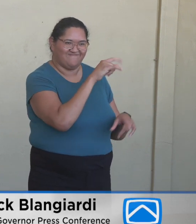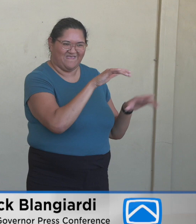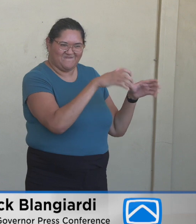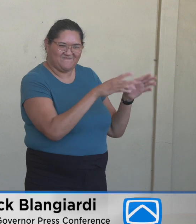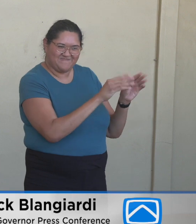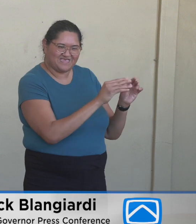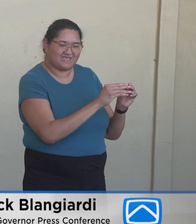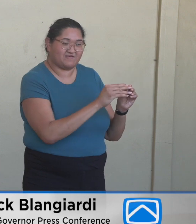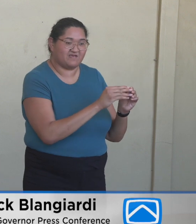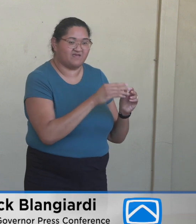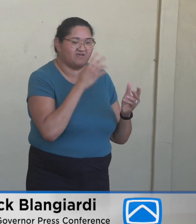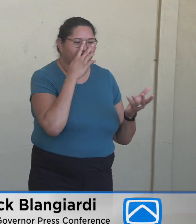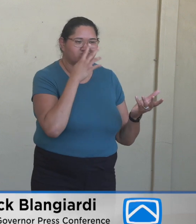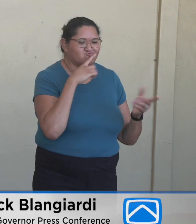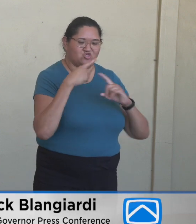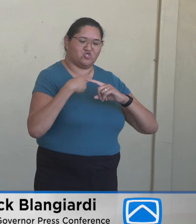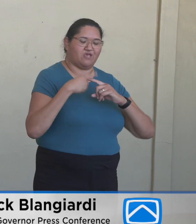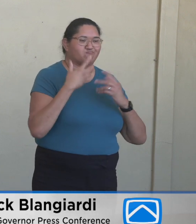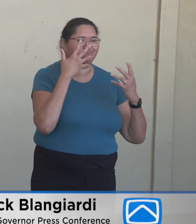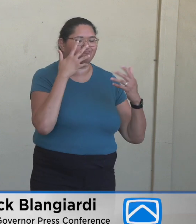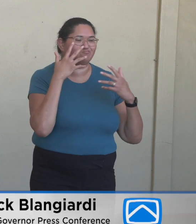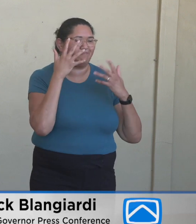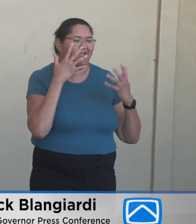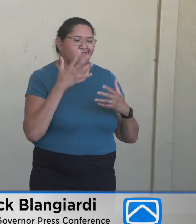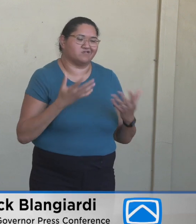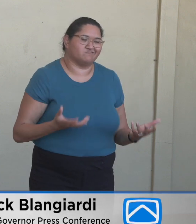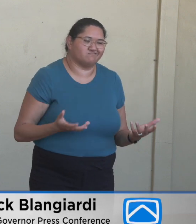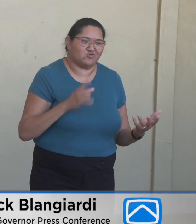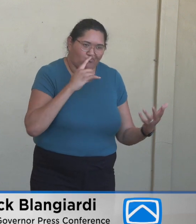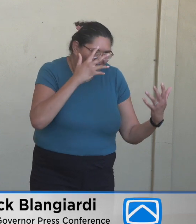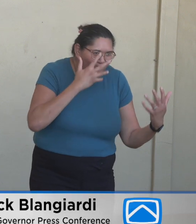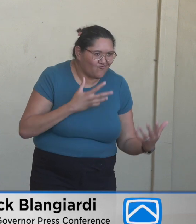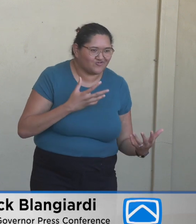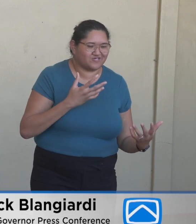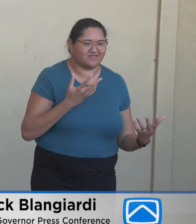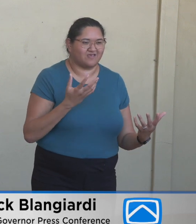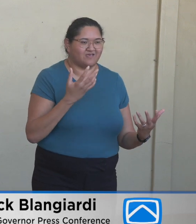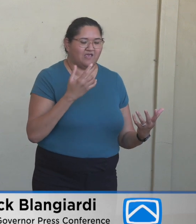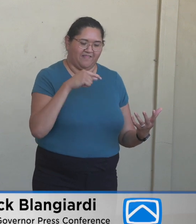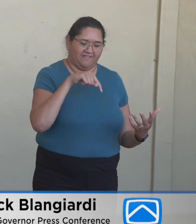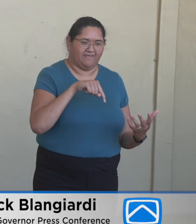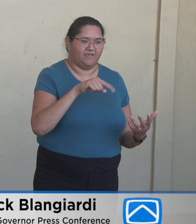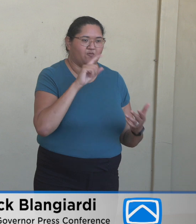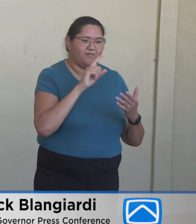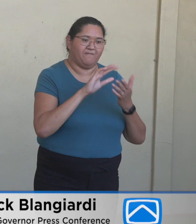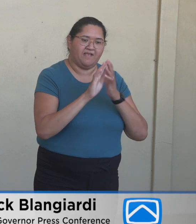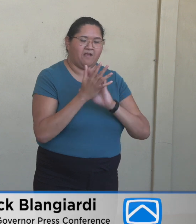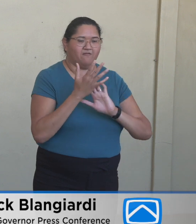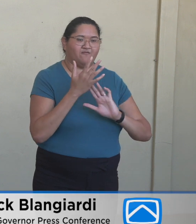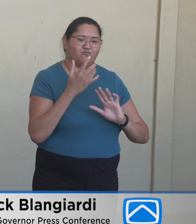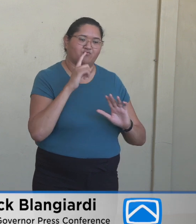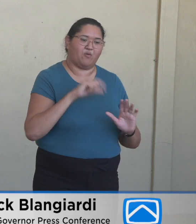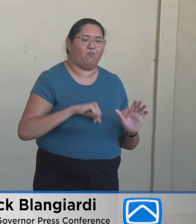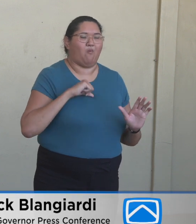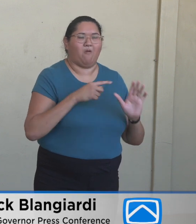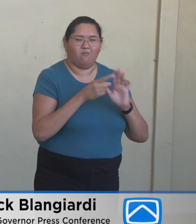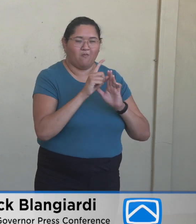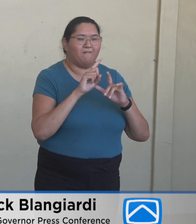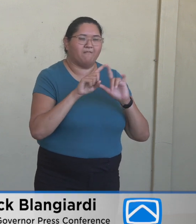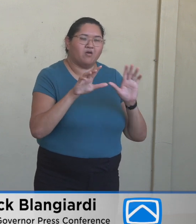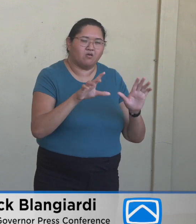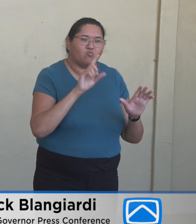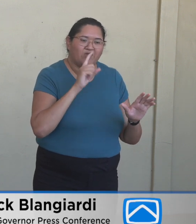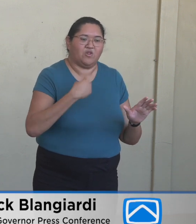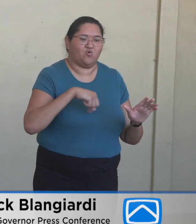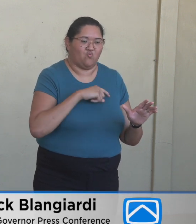day, more than shame on us. So it's just unfortunate that this becomes the teaching platform for us. But clearly, we